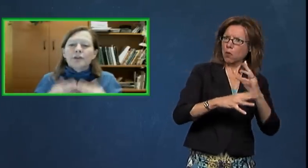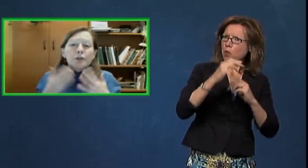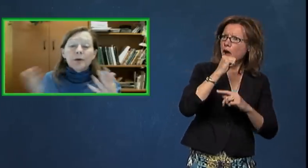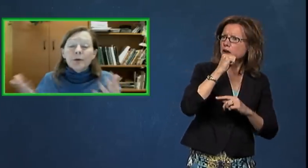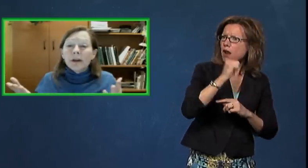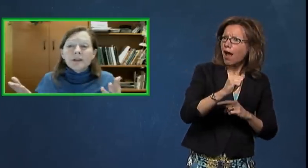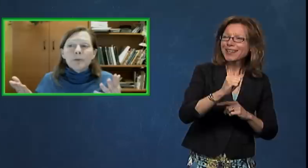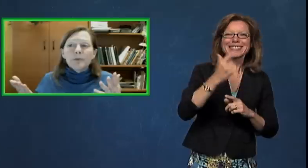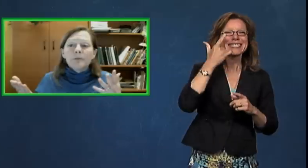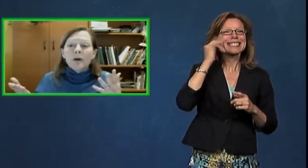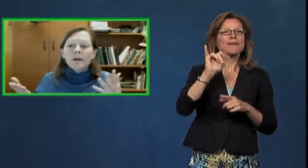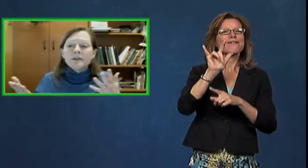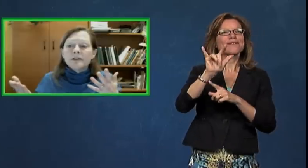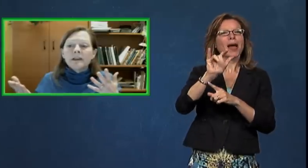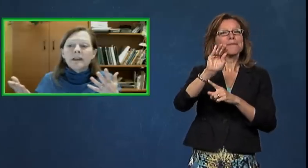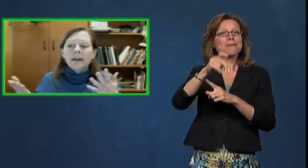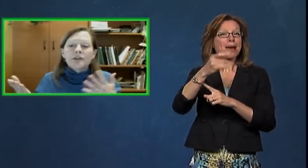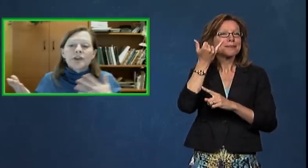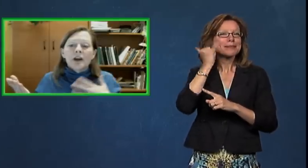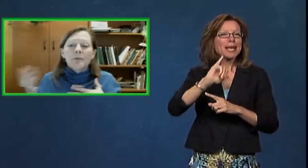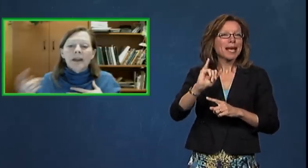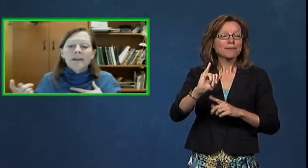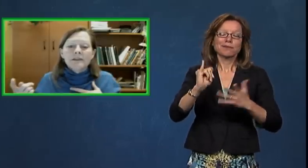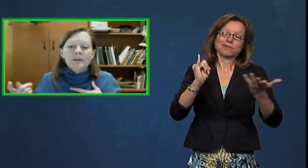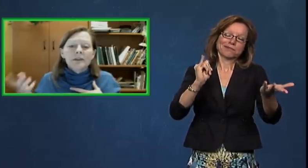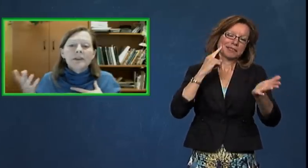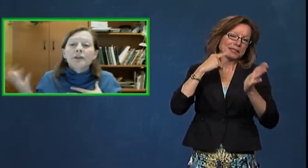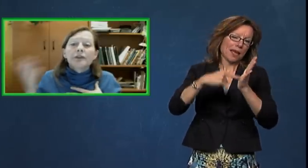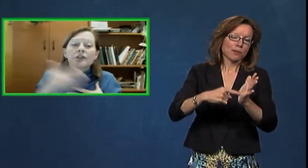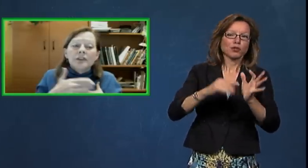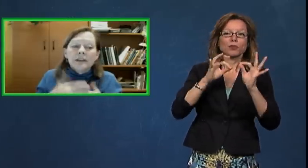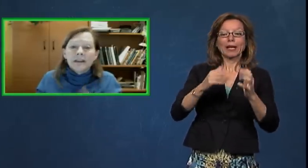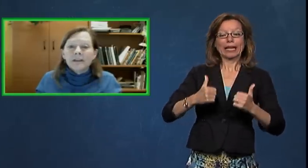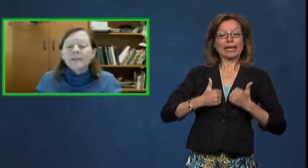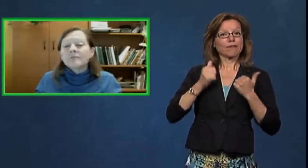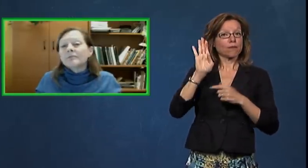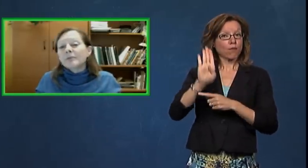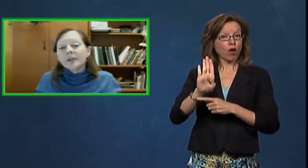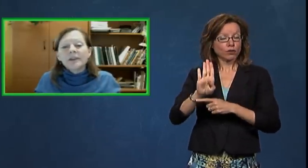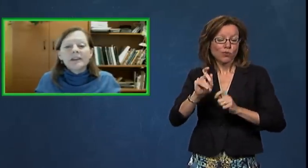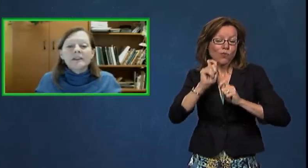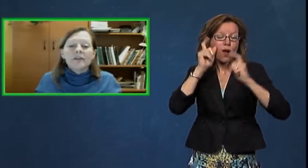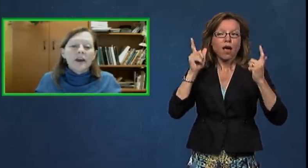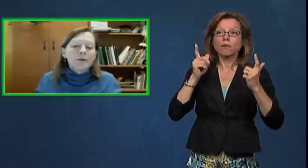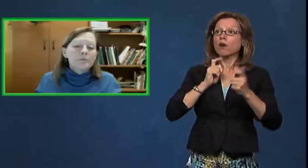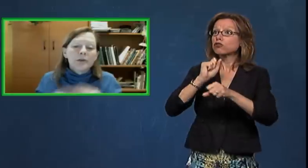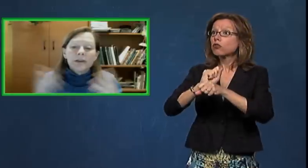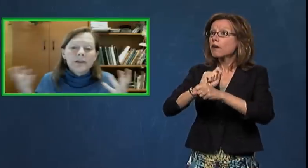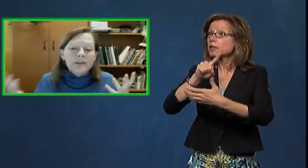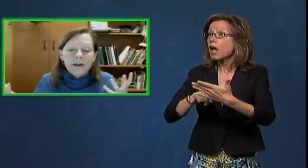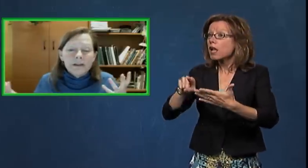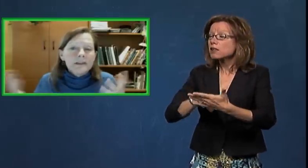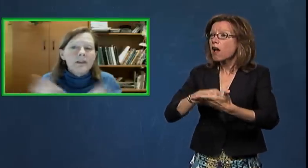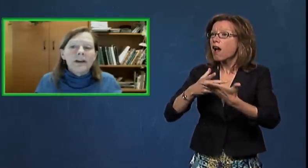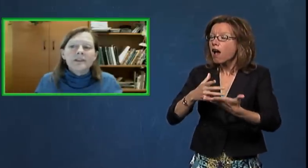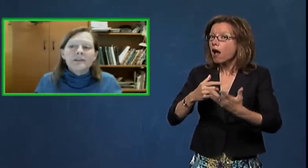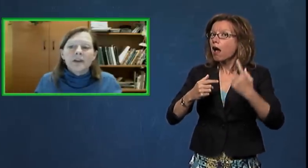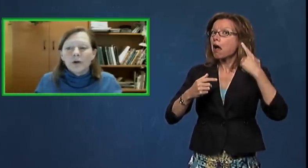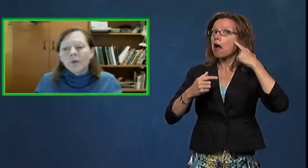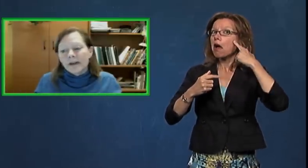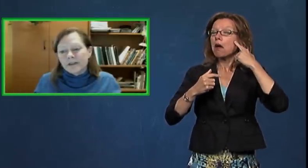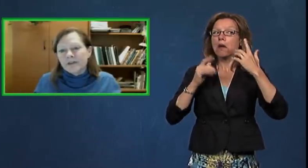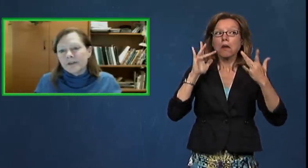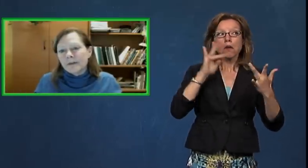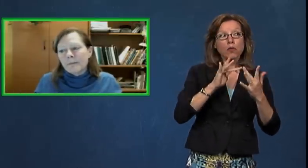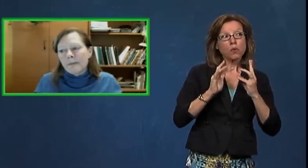the interpreter wakes up in Boston and has a job canceled, he or she can meet the needs of that political science class